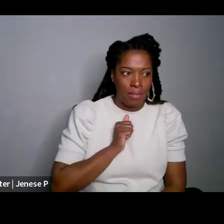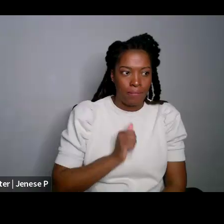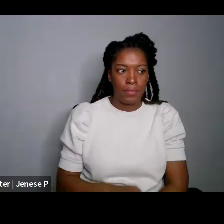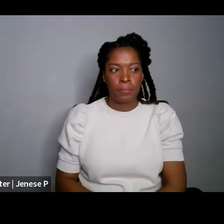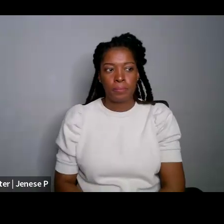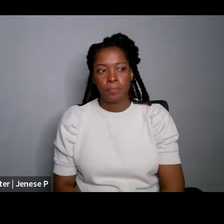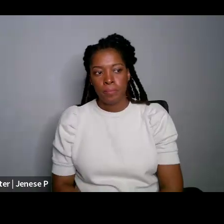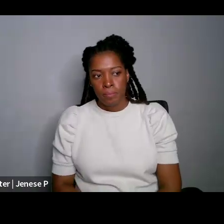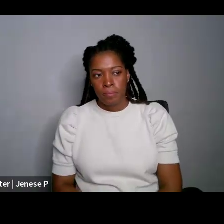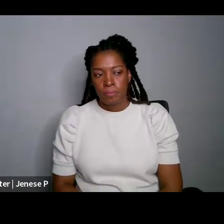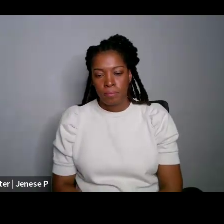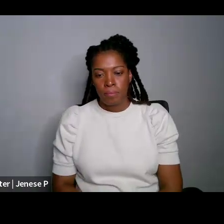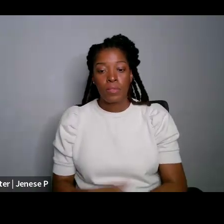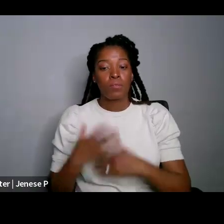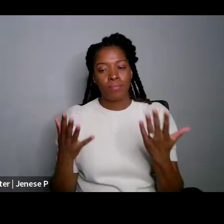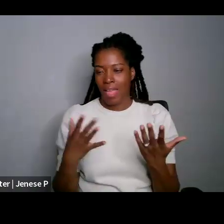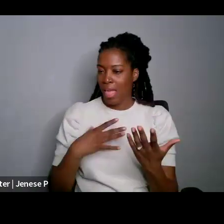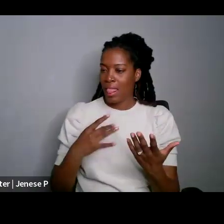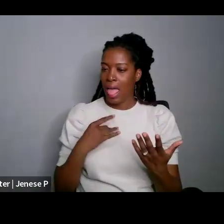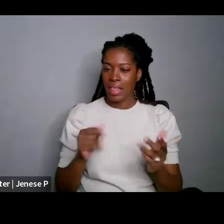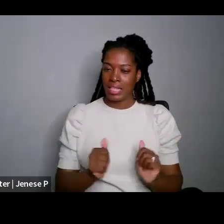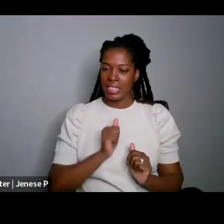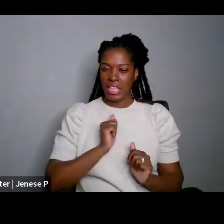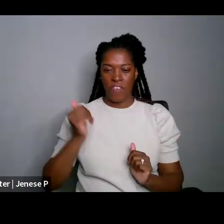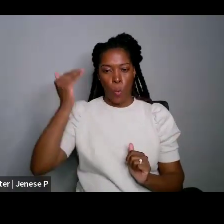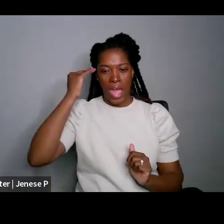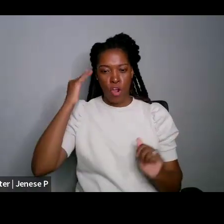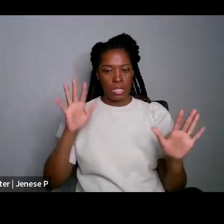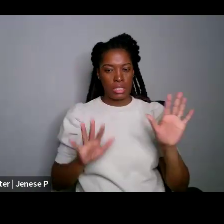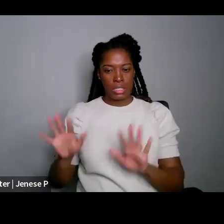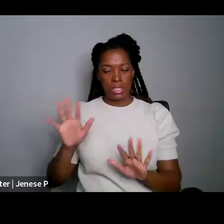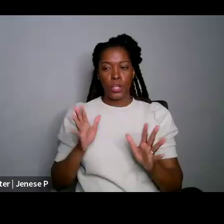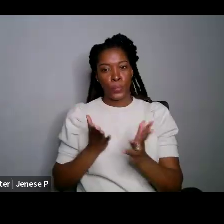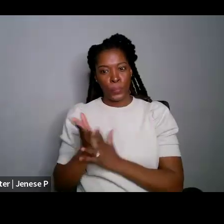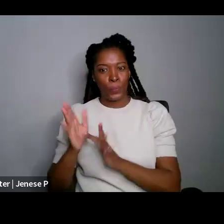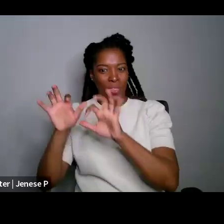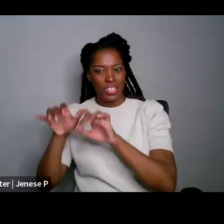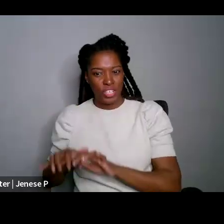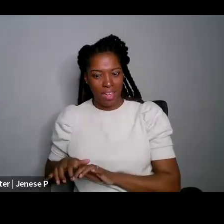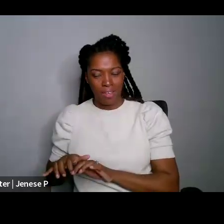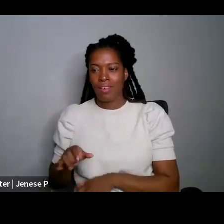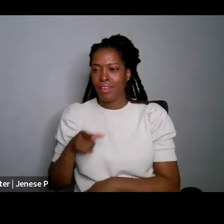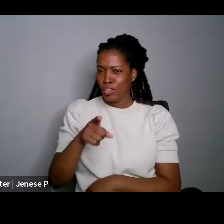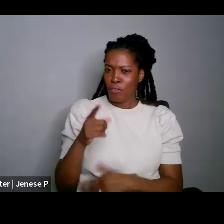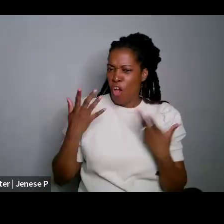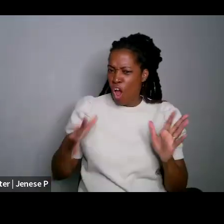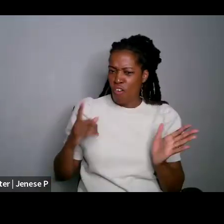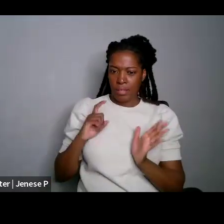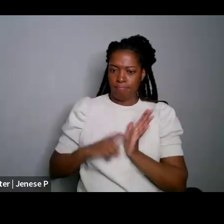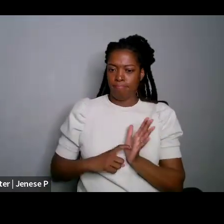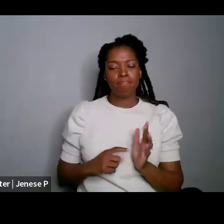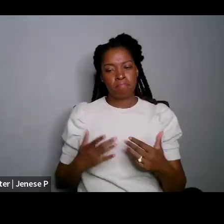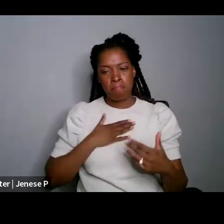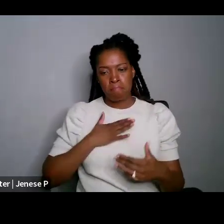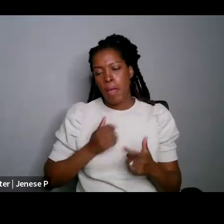Okay. I love the self-awareness coming in through the chat. I love that you know what your most